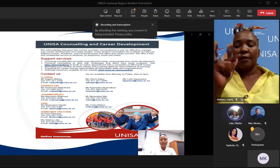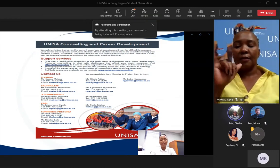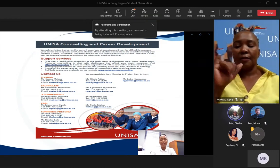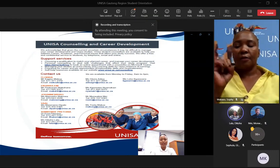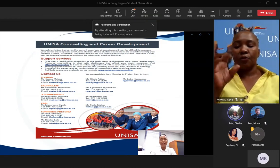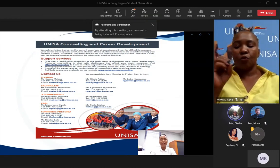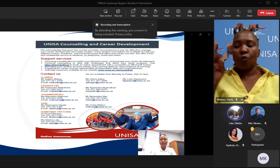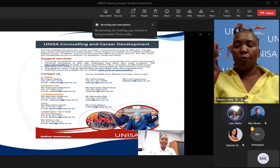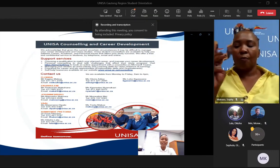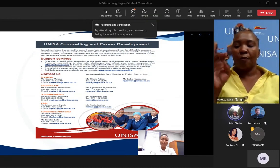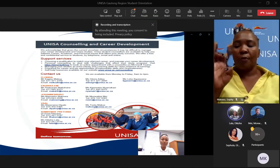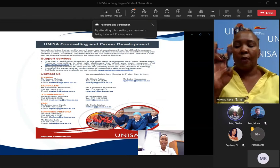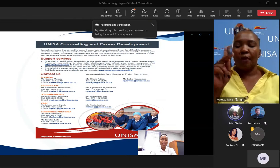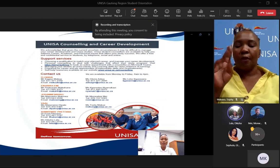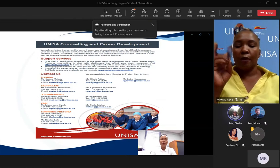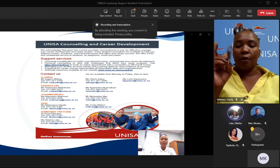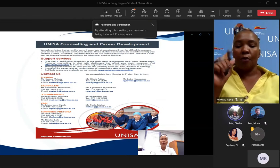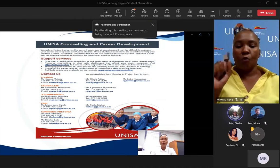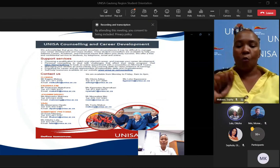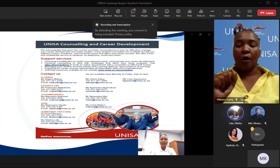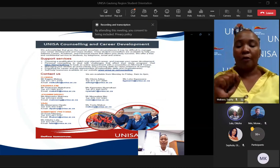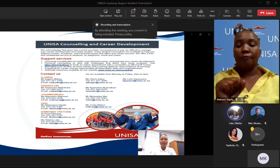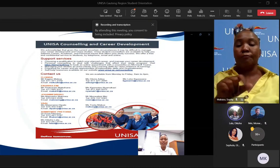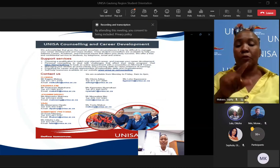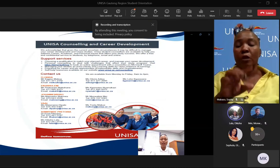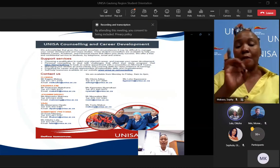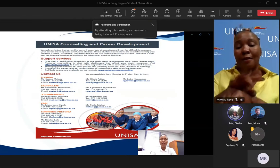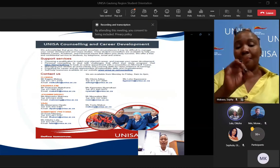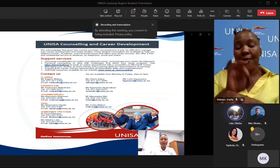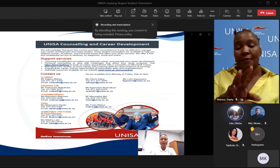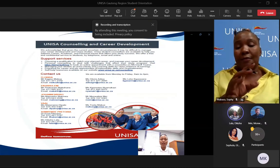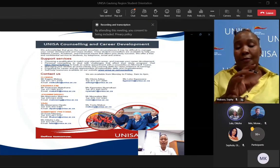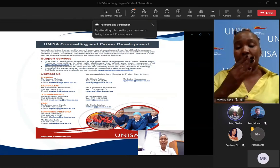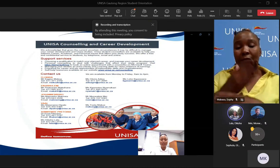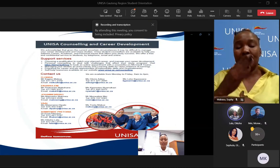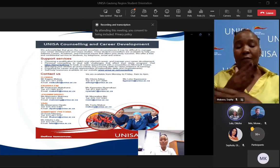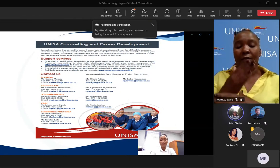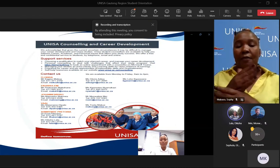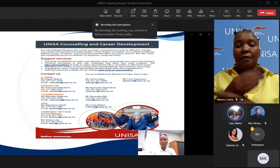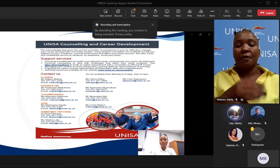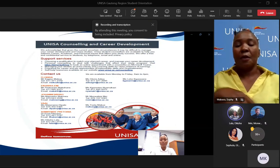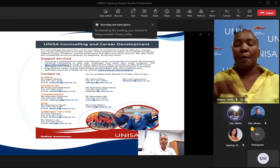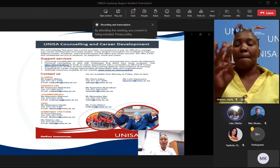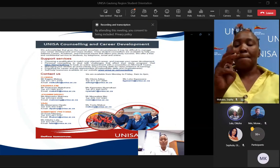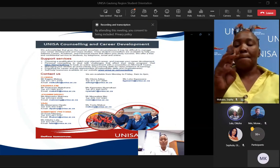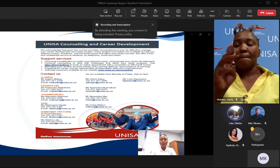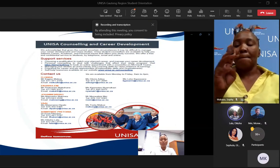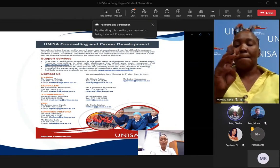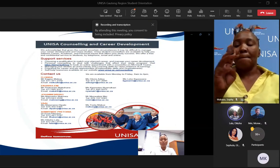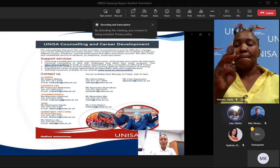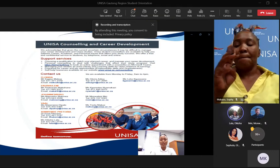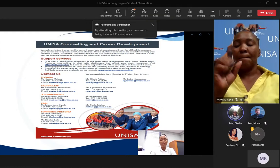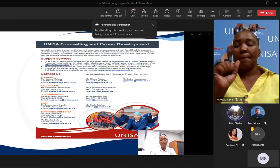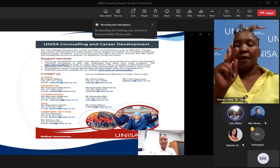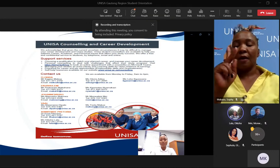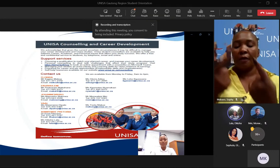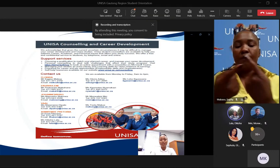and they are his contacts we also have Mr magahani from uh